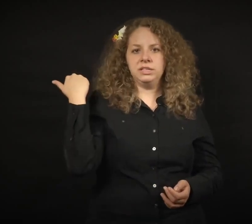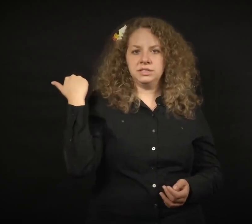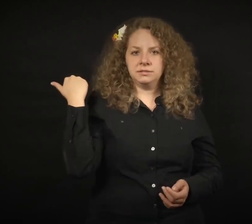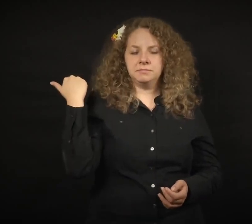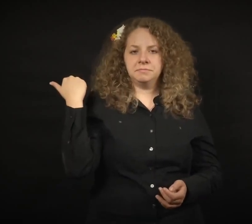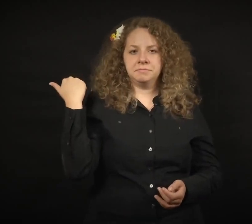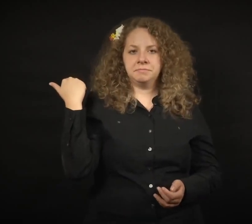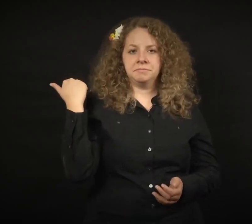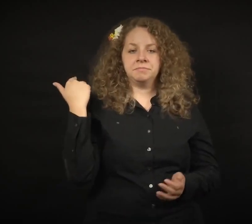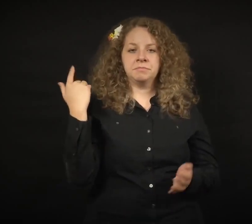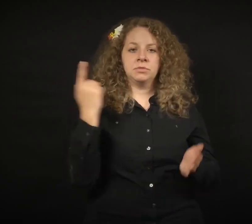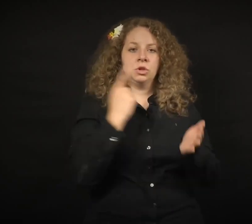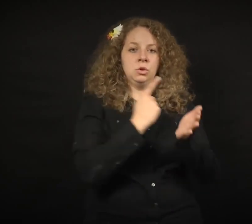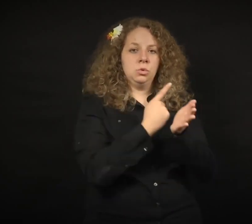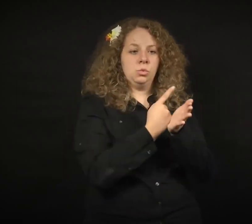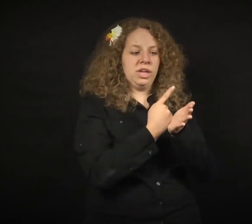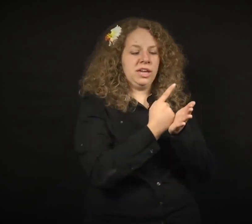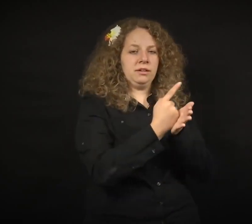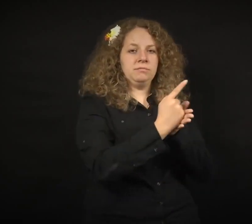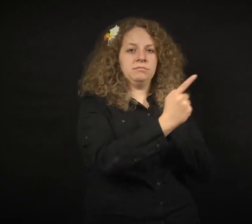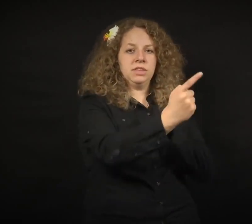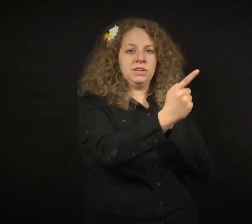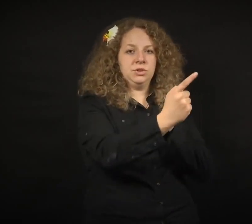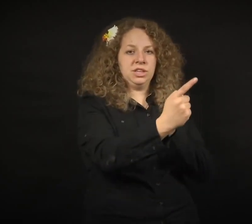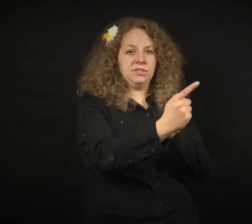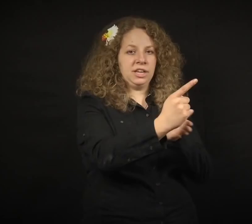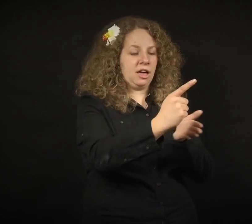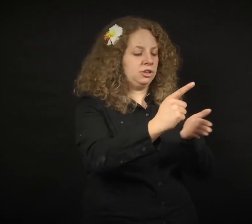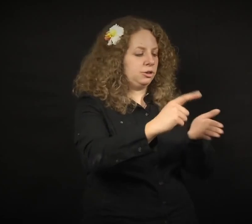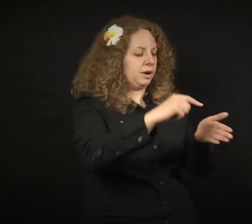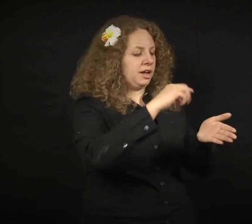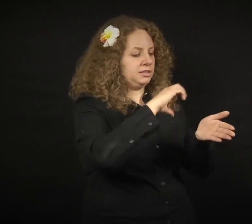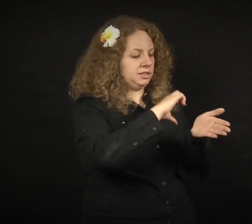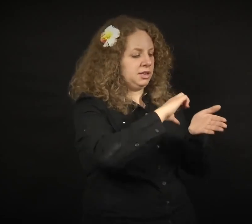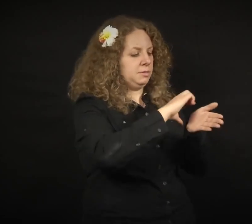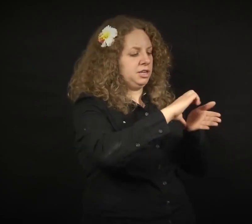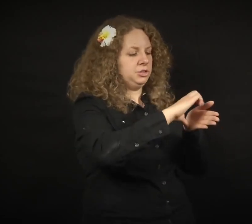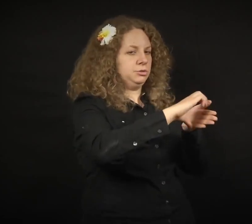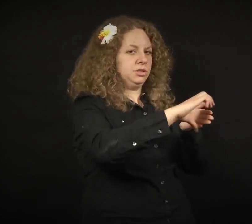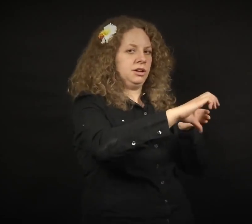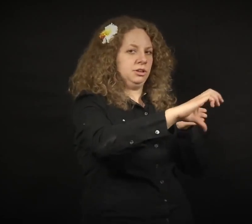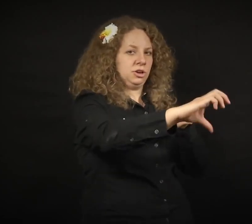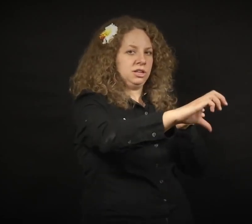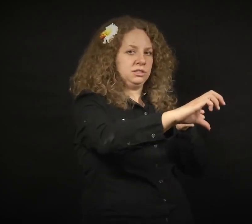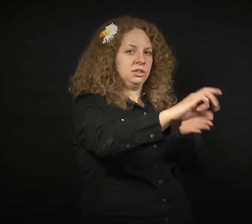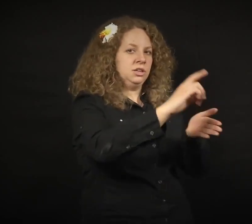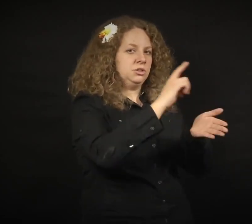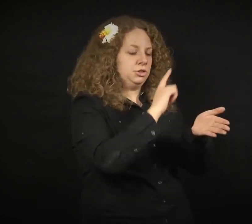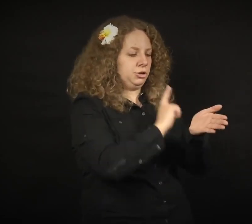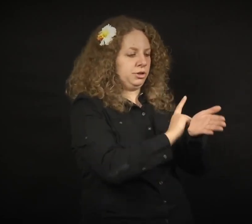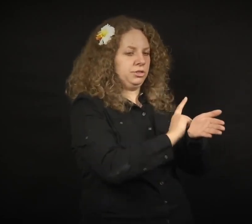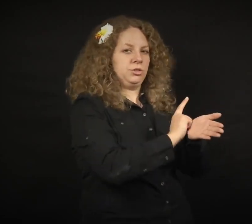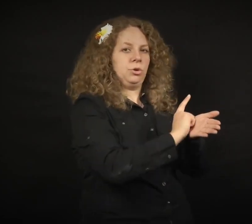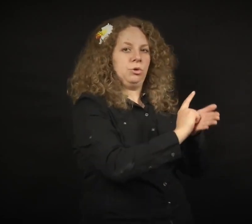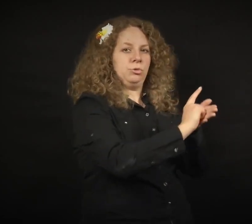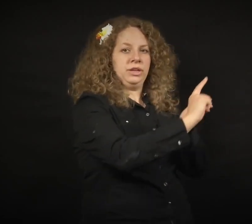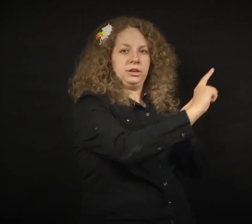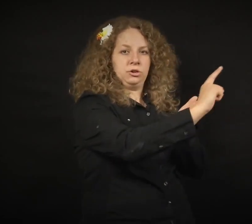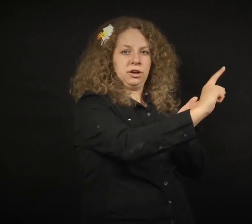was. Week, like if you think of a calendar where it has Sunday, Monday, Tuesday all across, so you're going the whole week